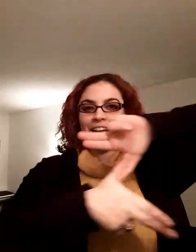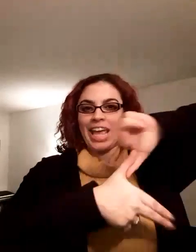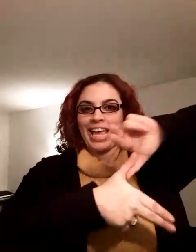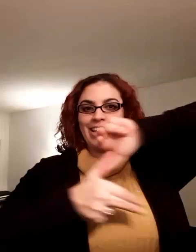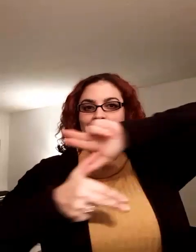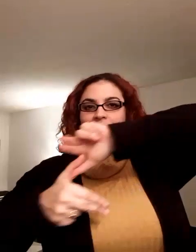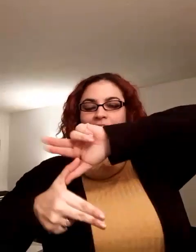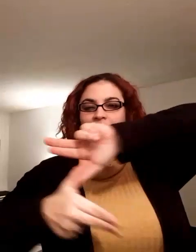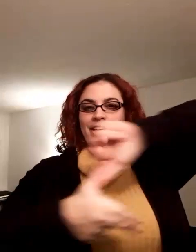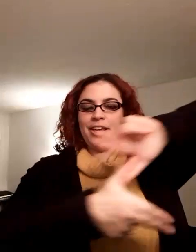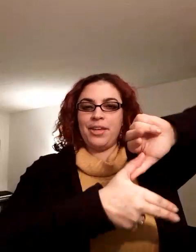hurricane,